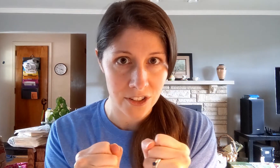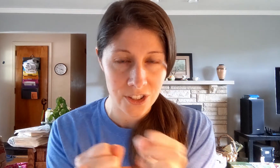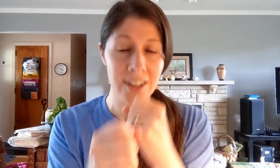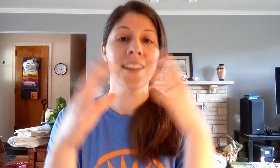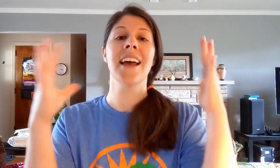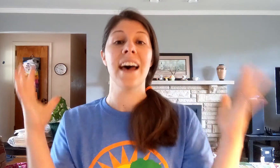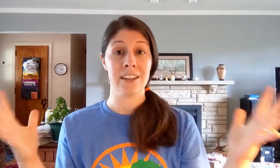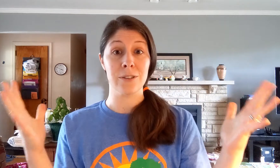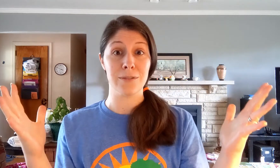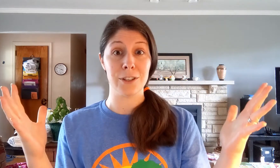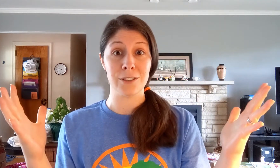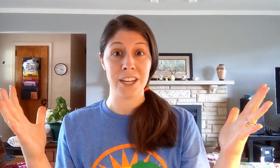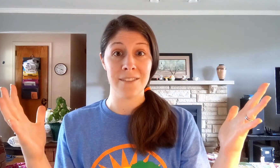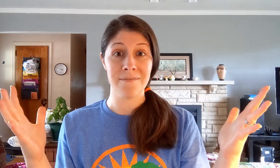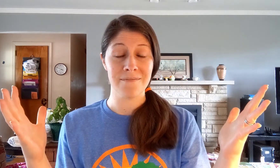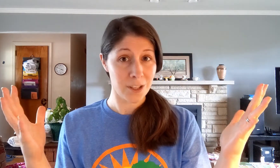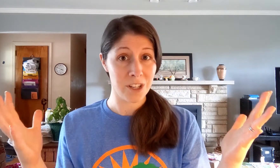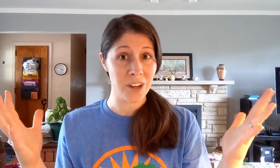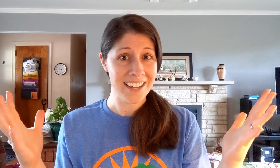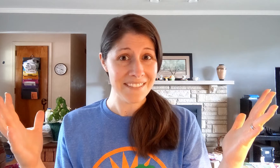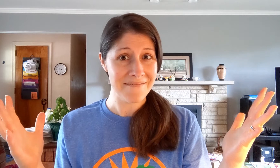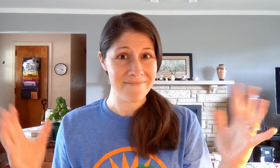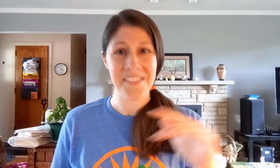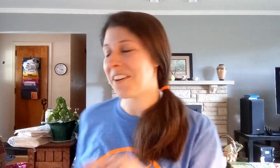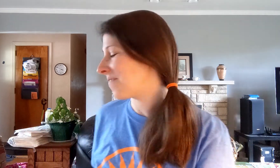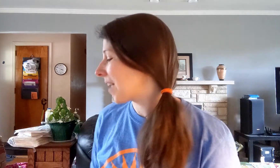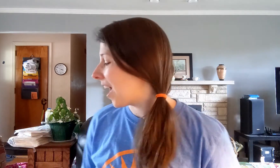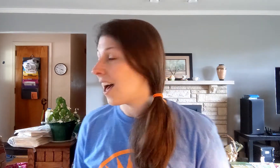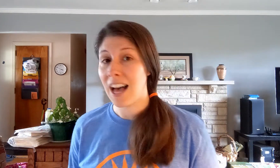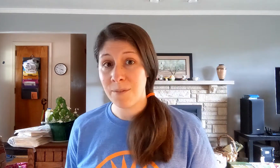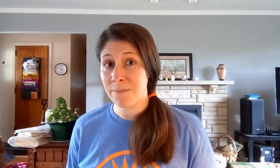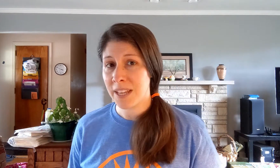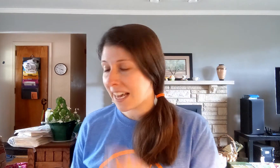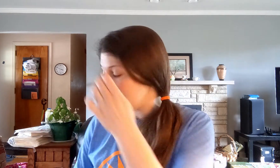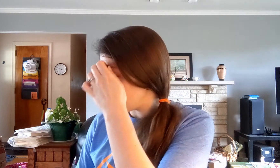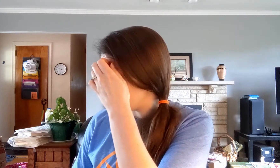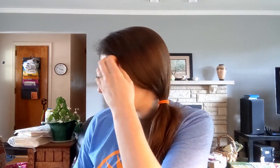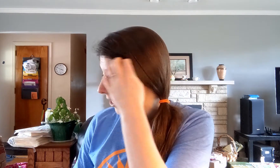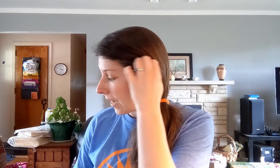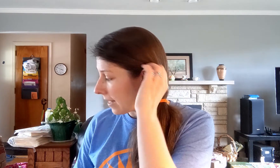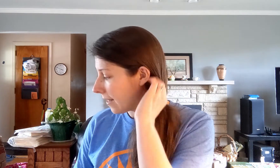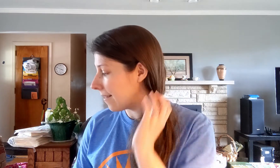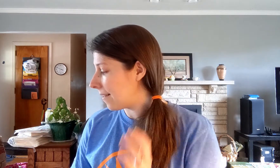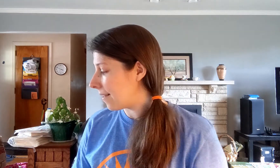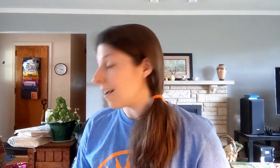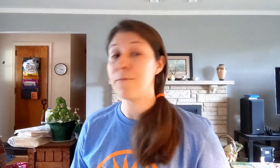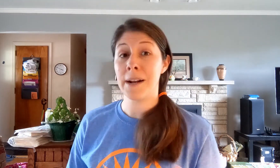bridge, echoes verse 3. Want to try it? Okay. I'm going to play a recording of Buddy